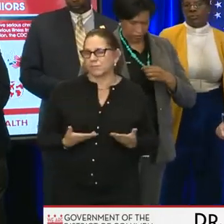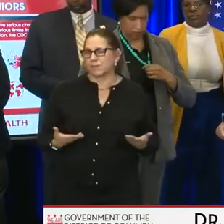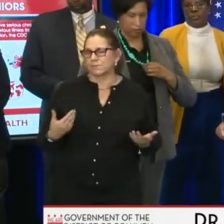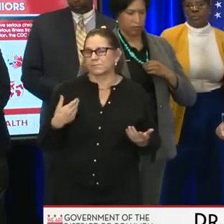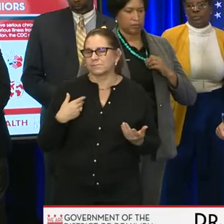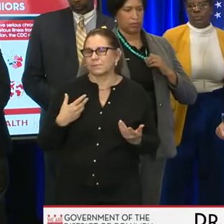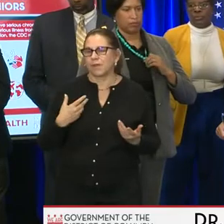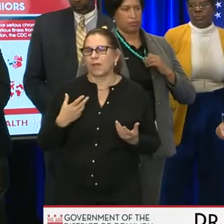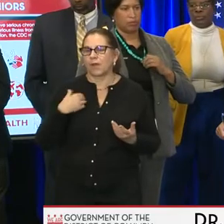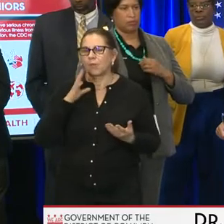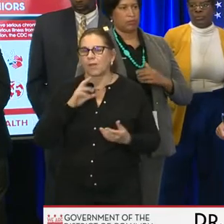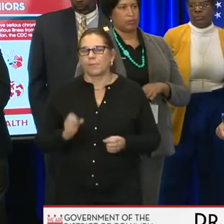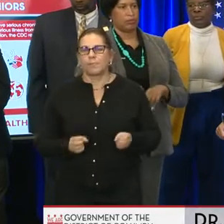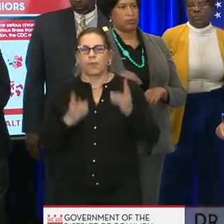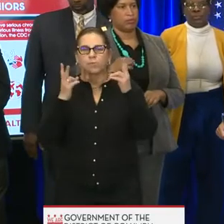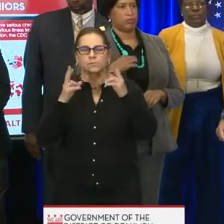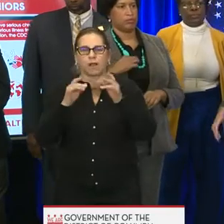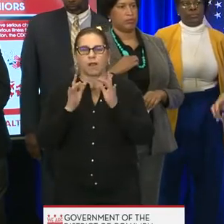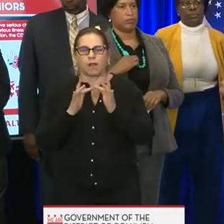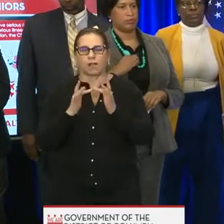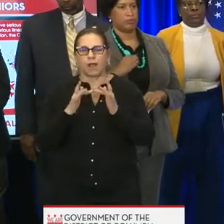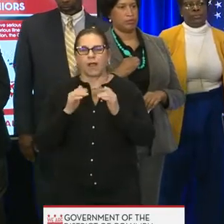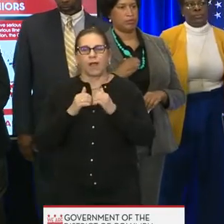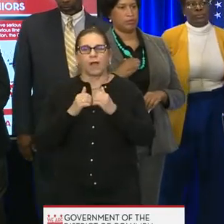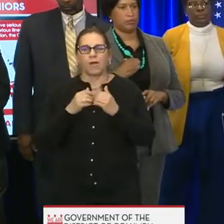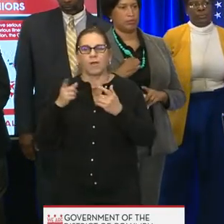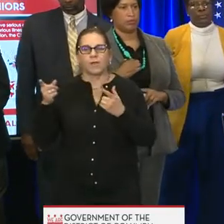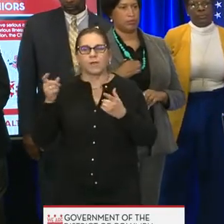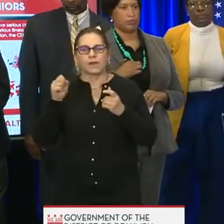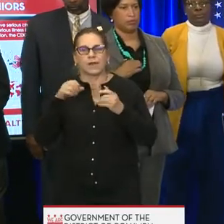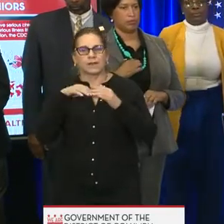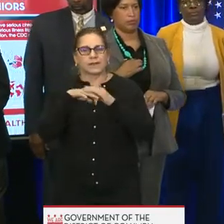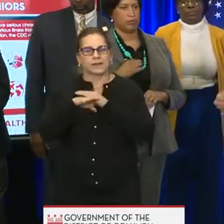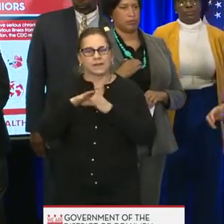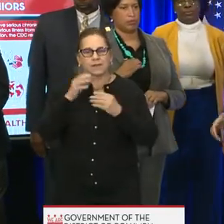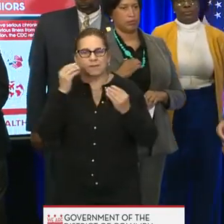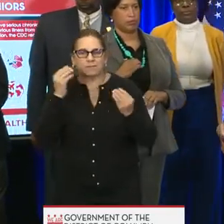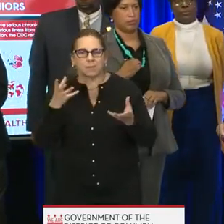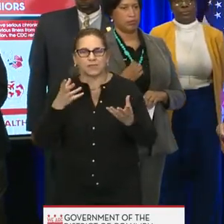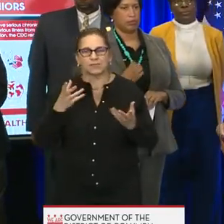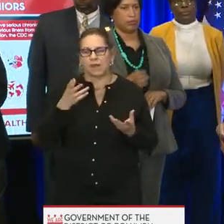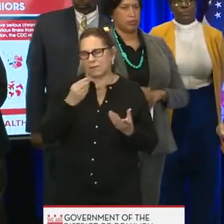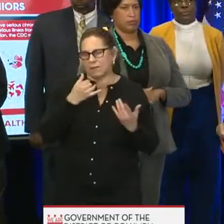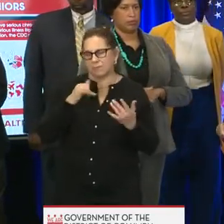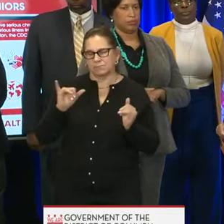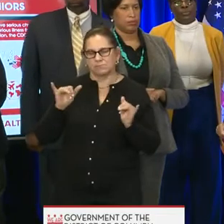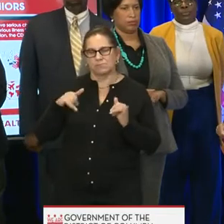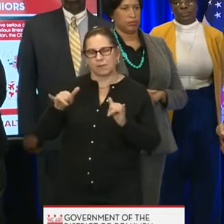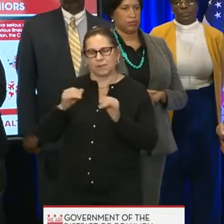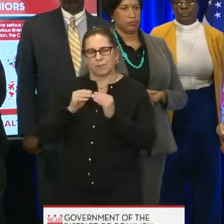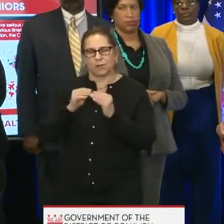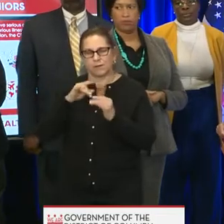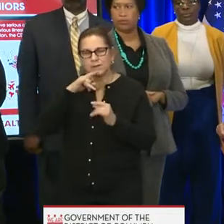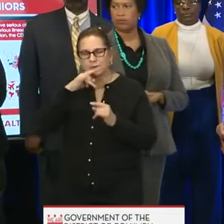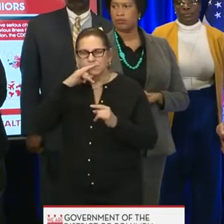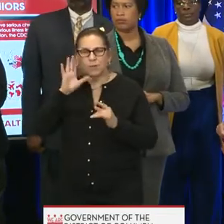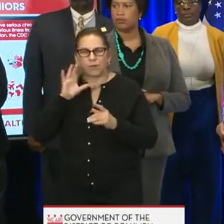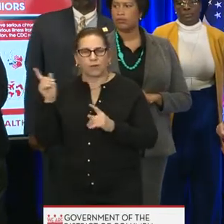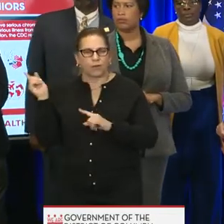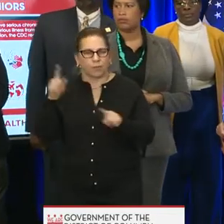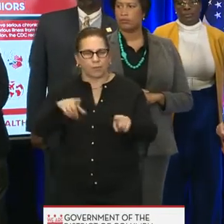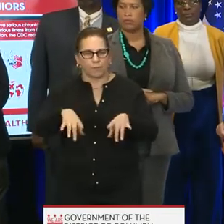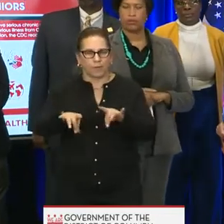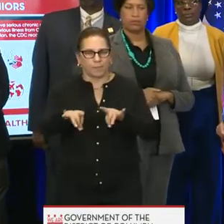what families can pick up at schools, we believe that provides adequate resources for students to continue learning. Will teachers be checking